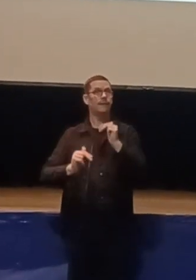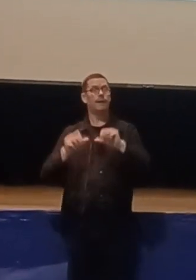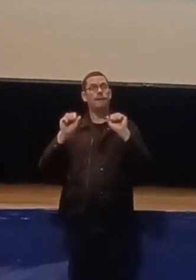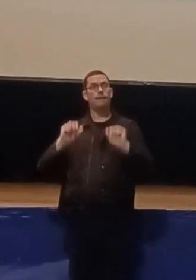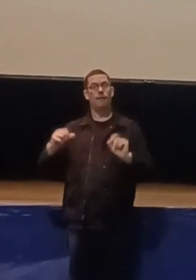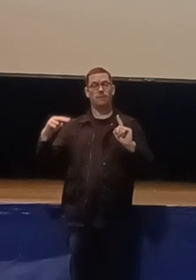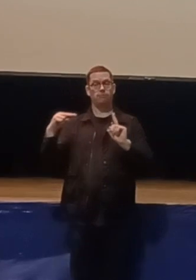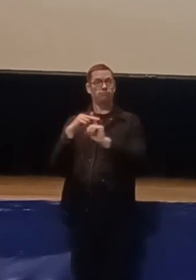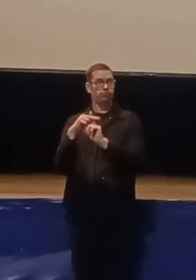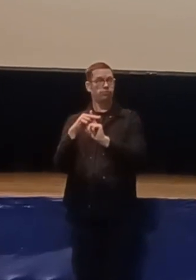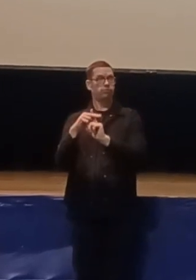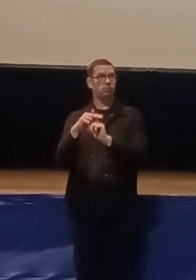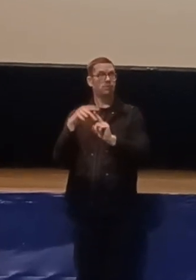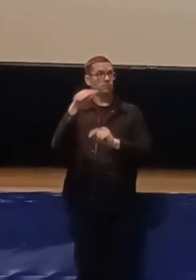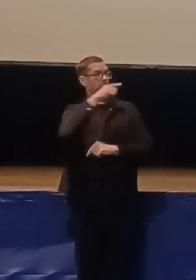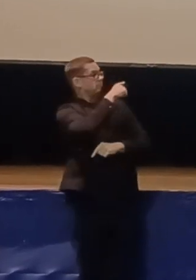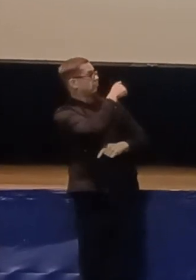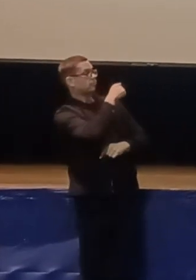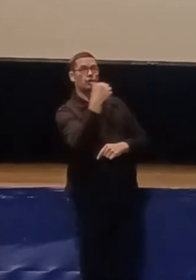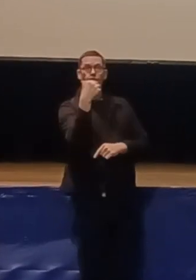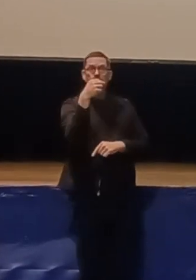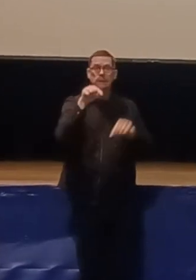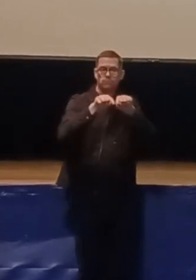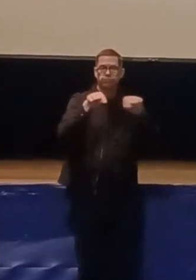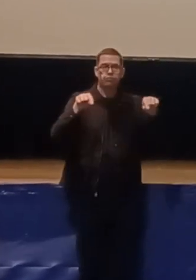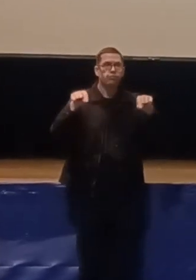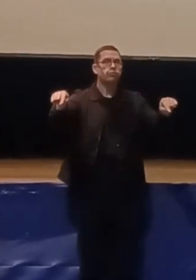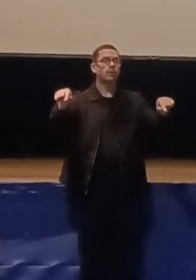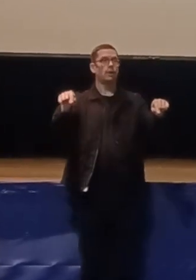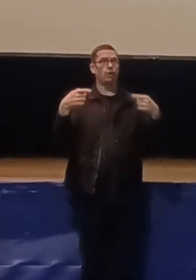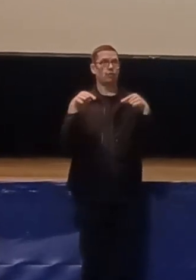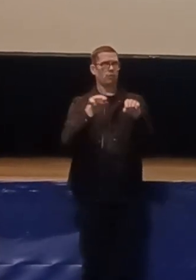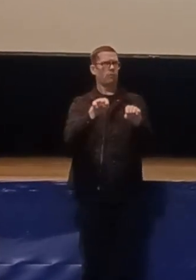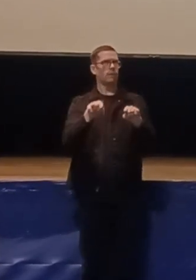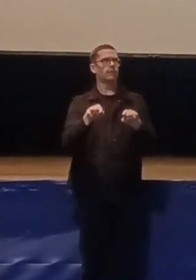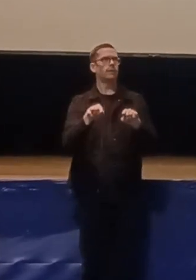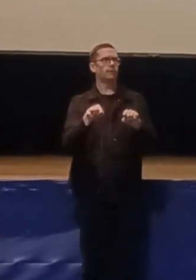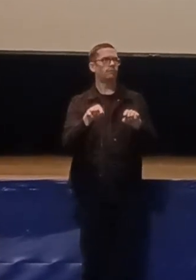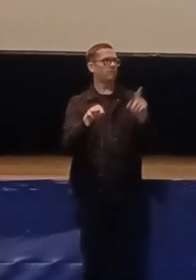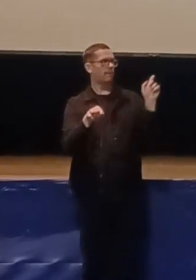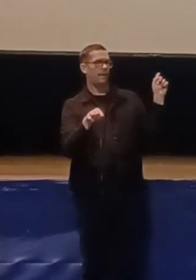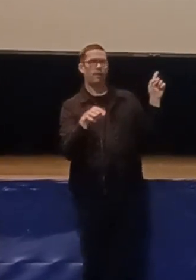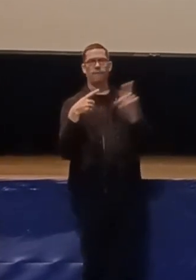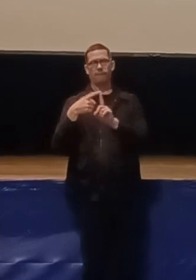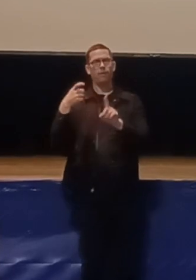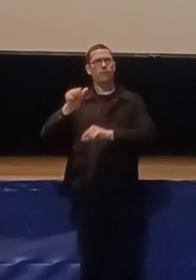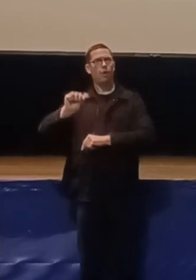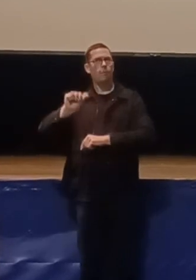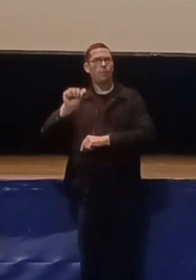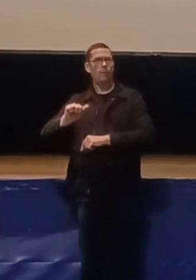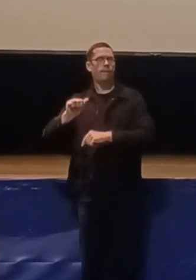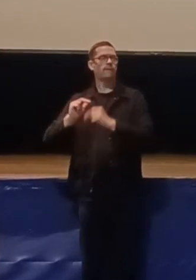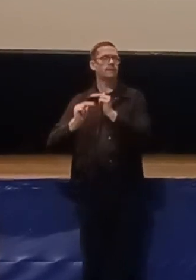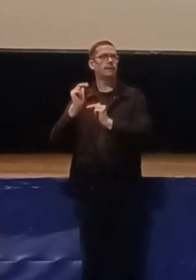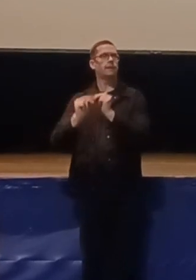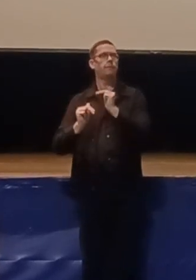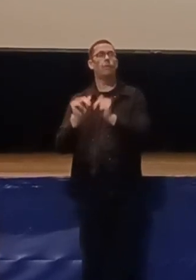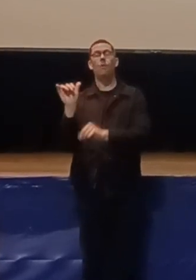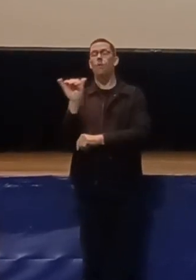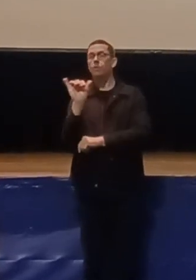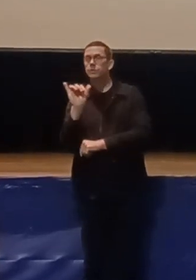not only the routes here in green that currently operate out of the Arbor Way facility, but also pull